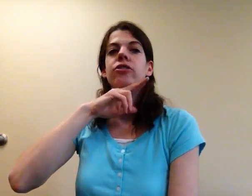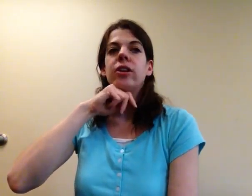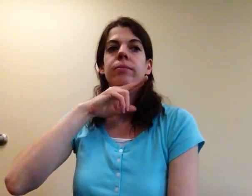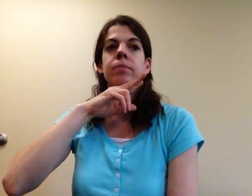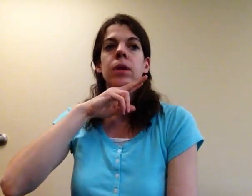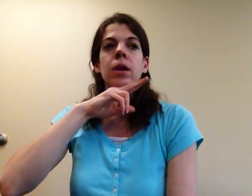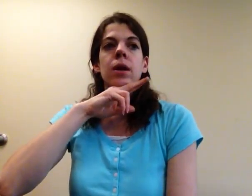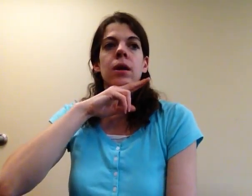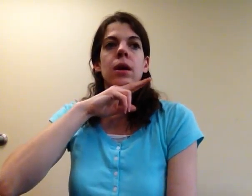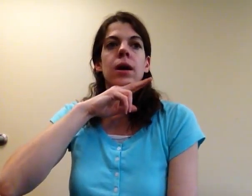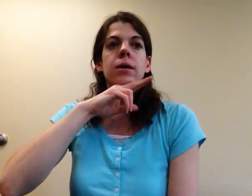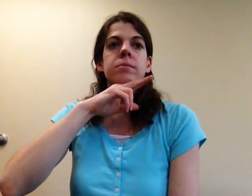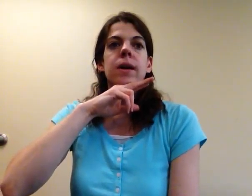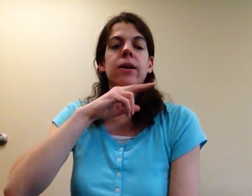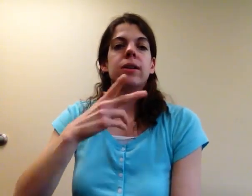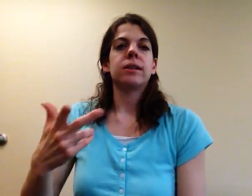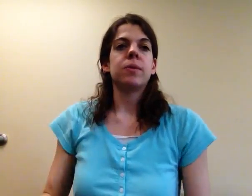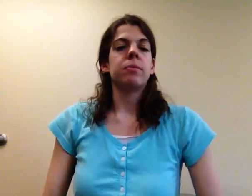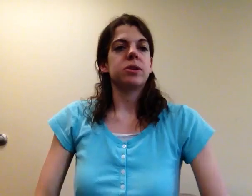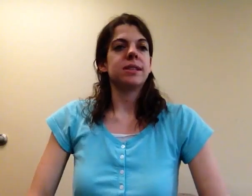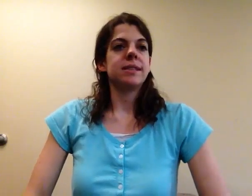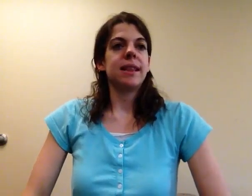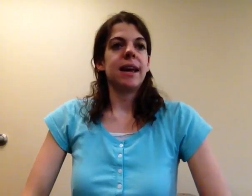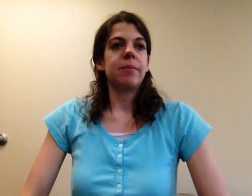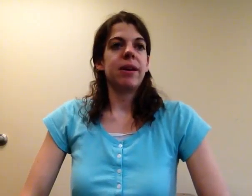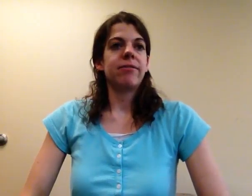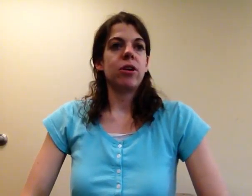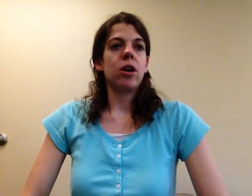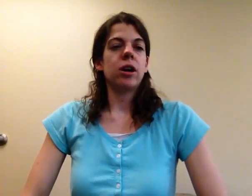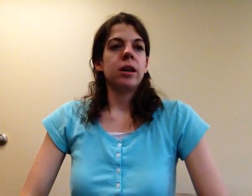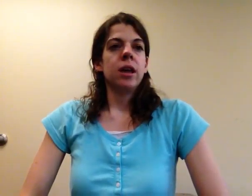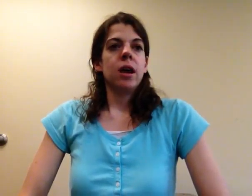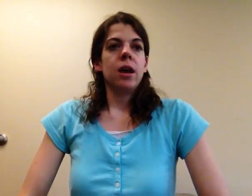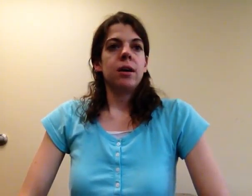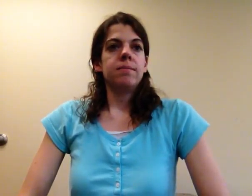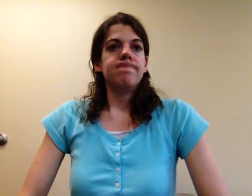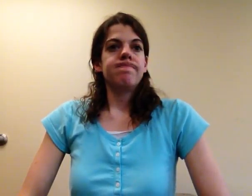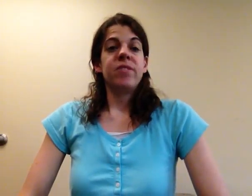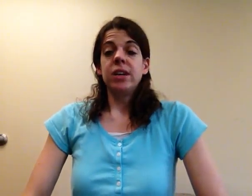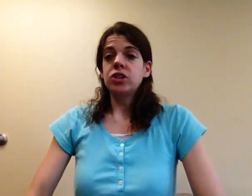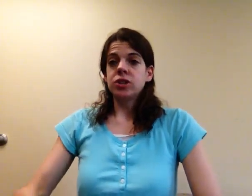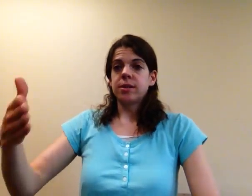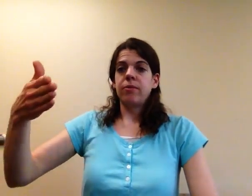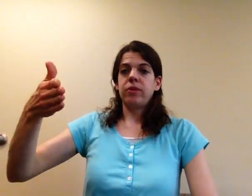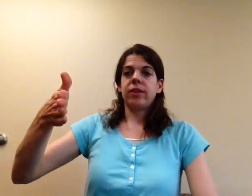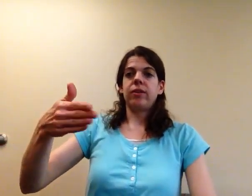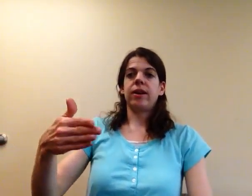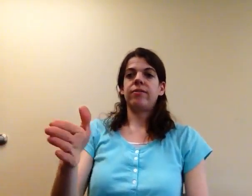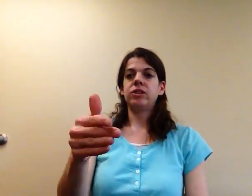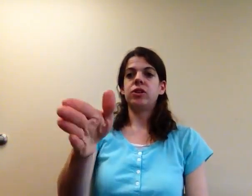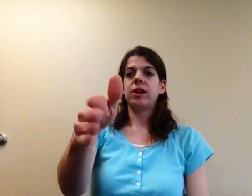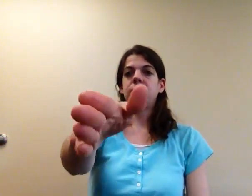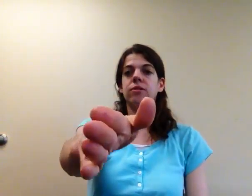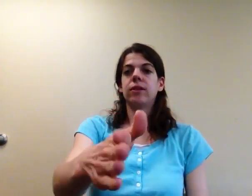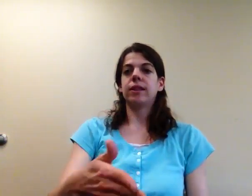chin. I heard at least one person say they had a pet frog. Fish, some of you said you had fish. You can either do like